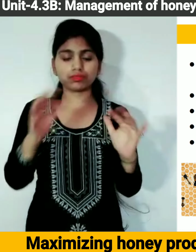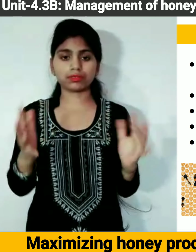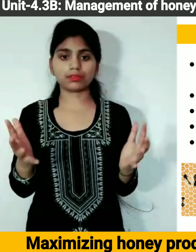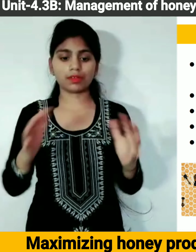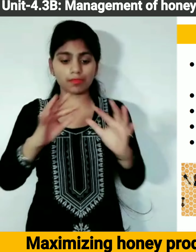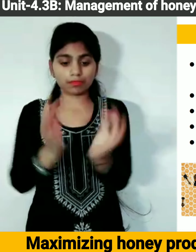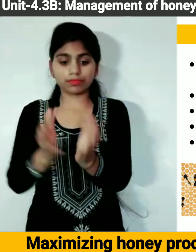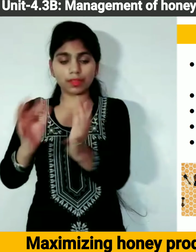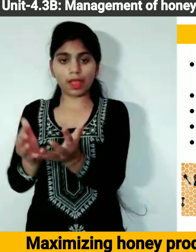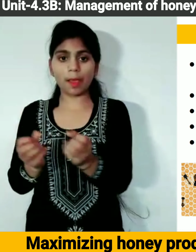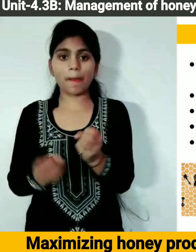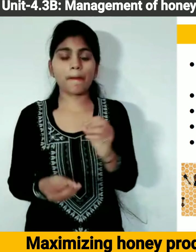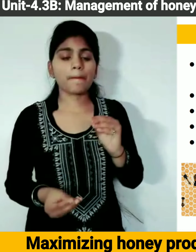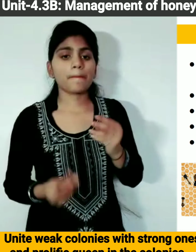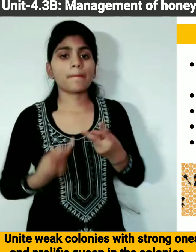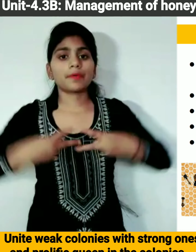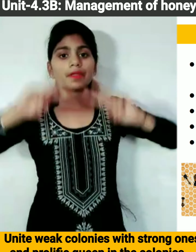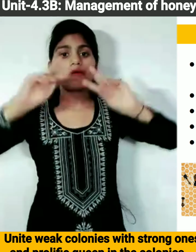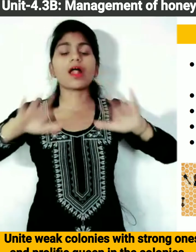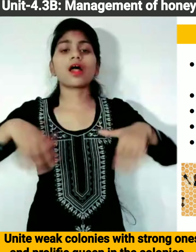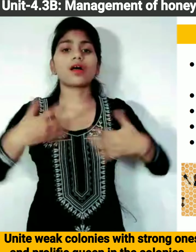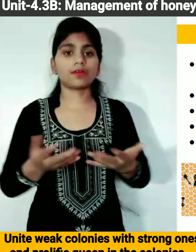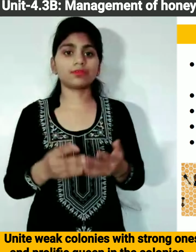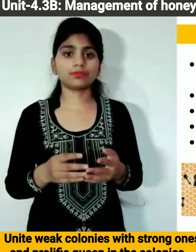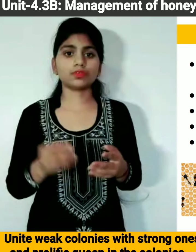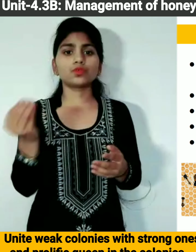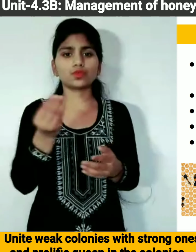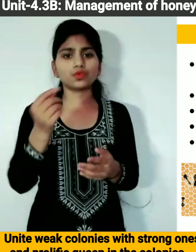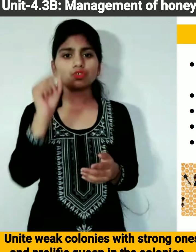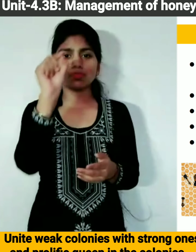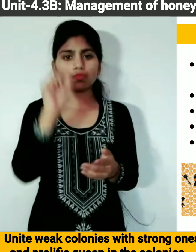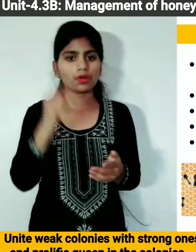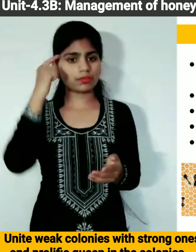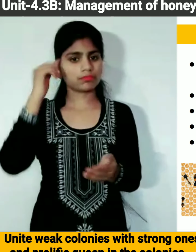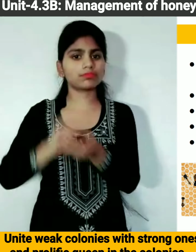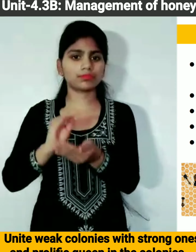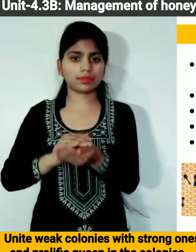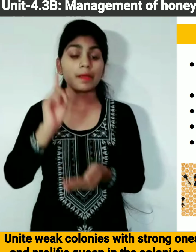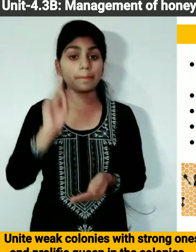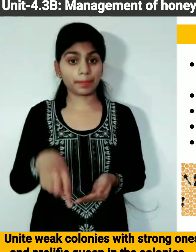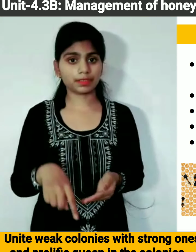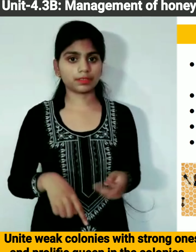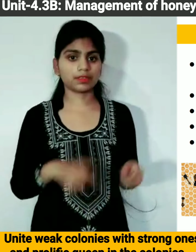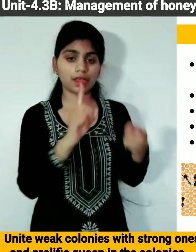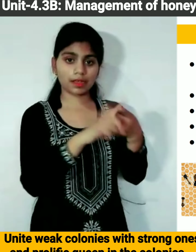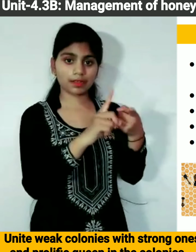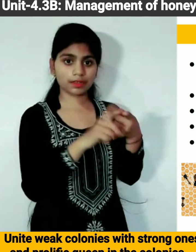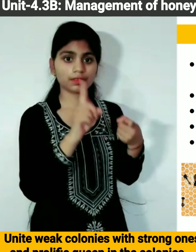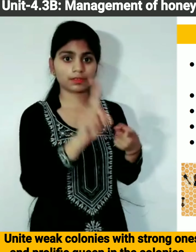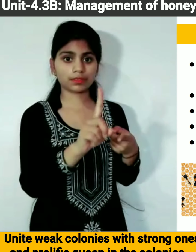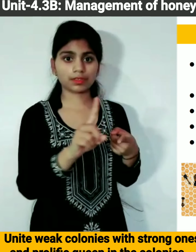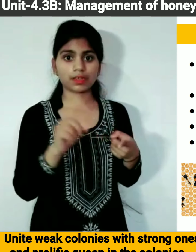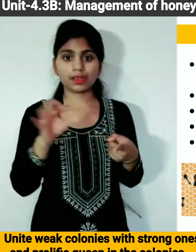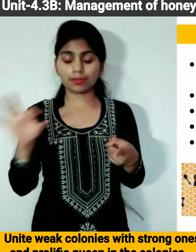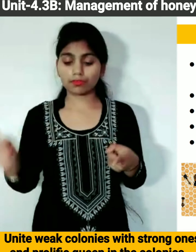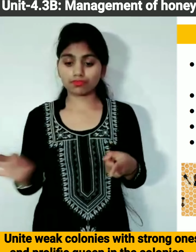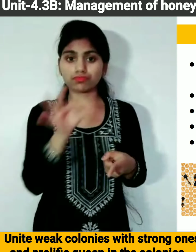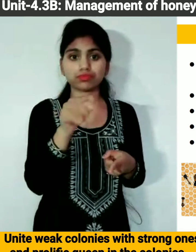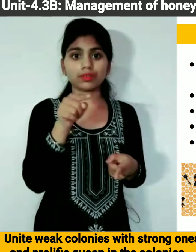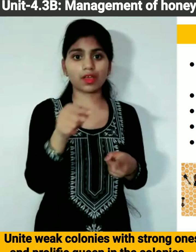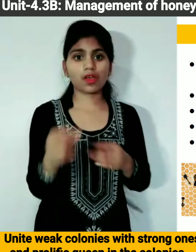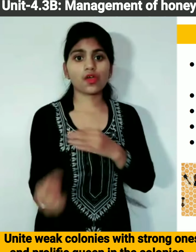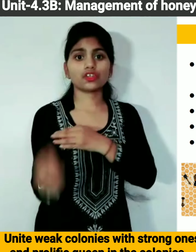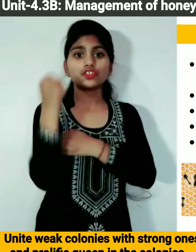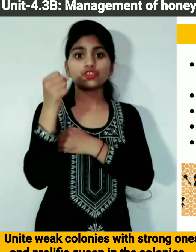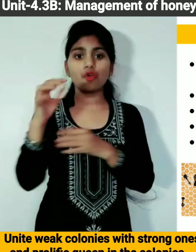should be kept in mind. Number 1. Unite weak colonies with strong ones before